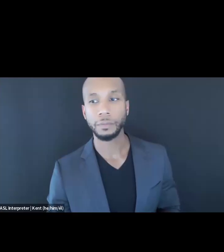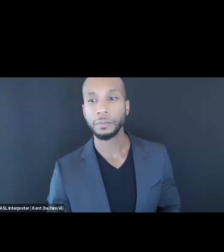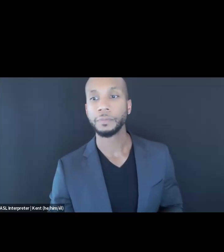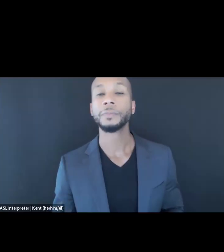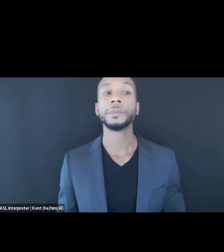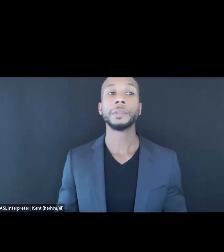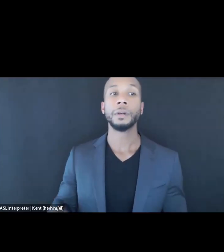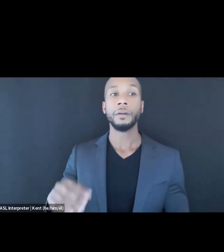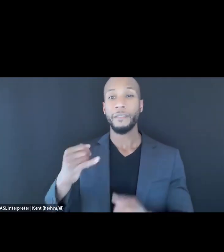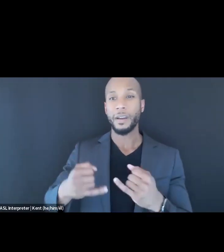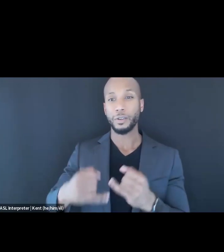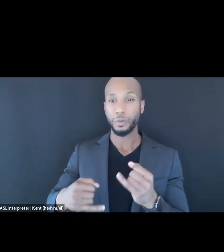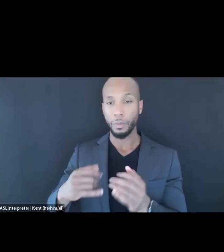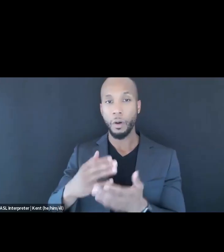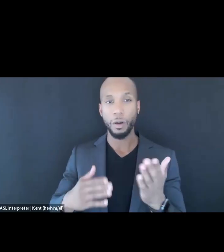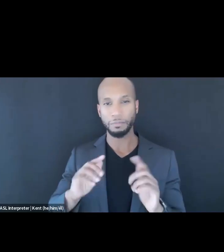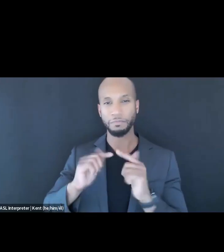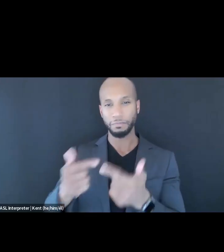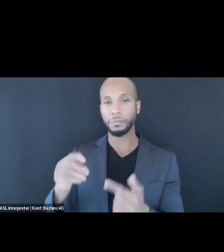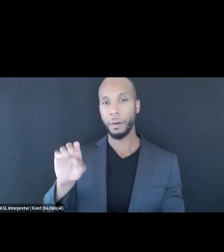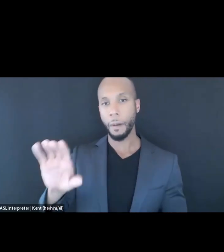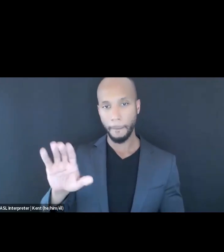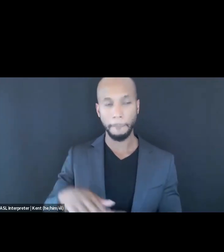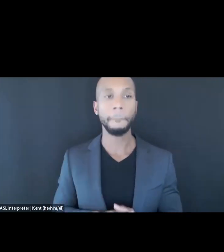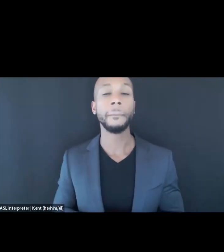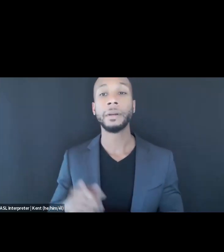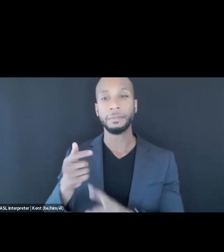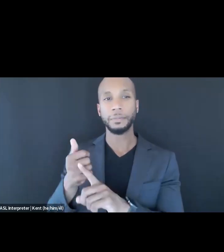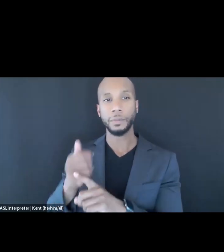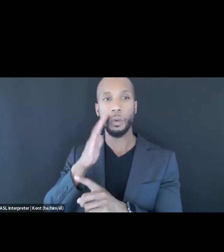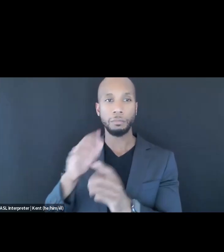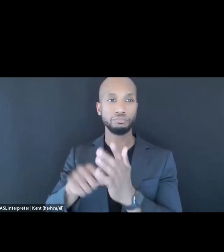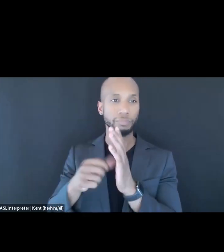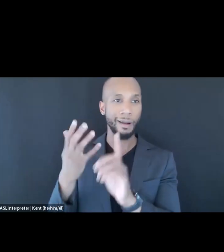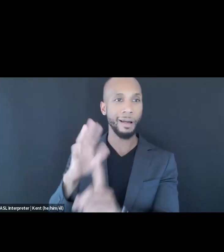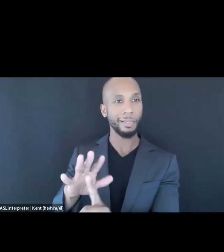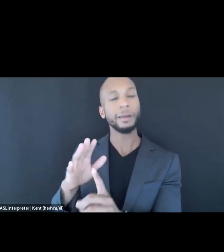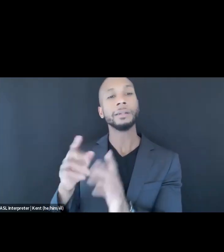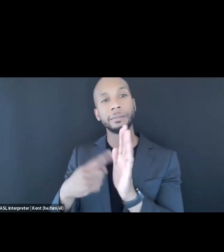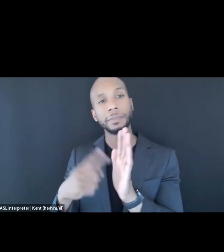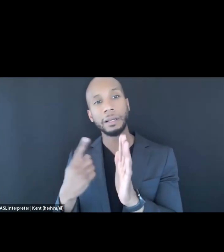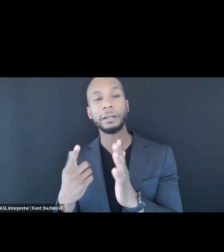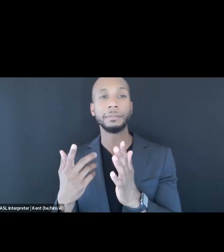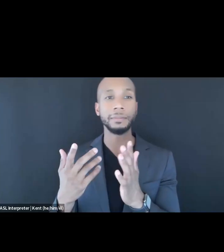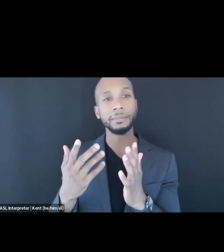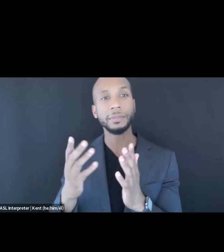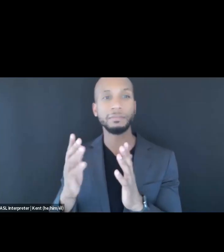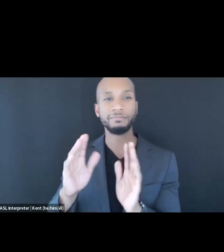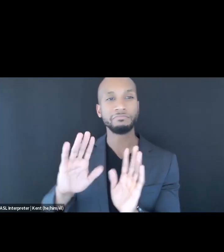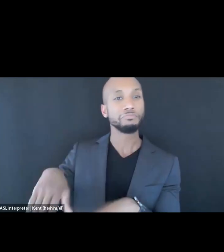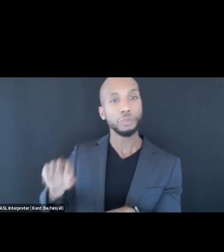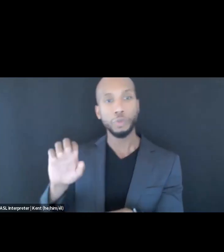For this final section, we're going to turn it over to Bob to highlight a sometimes underestimated or discounted tool that